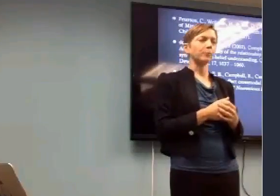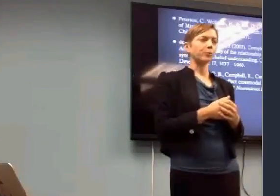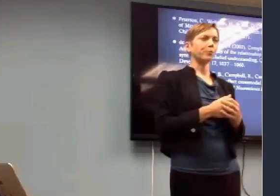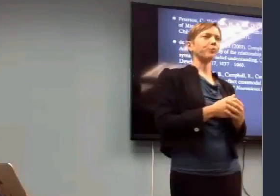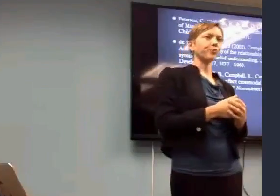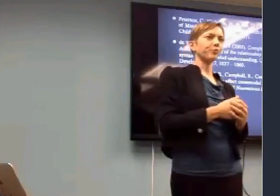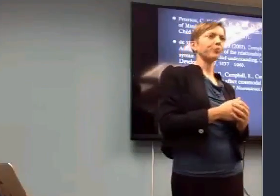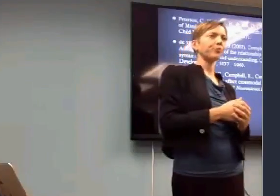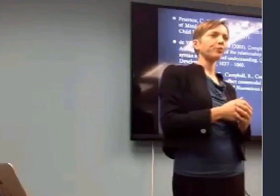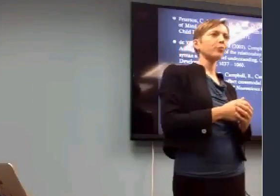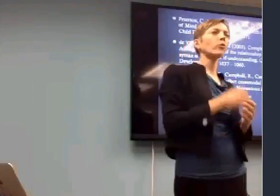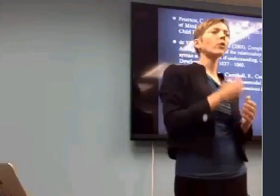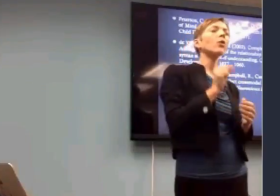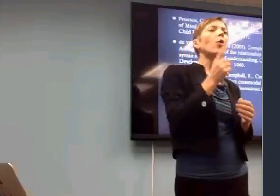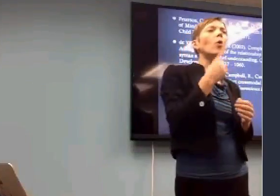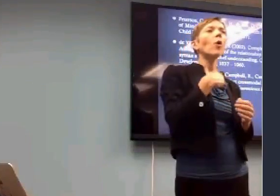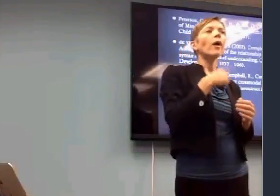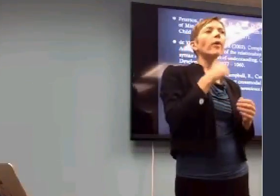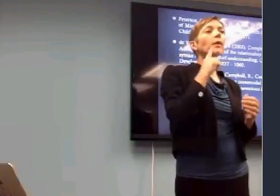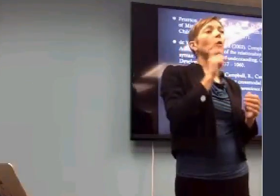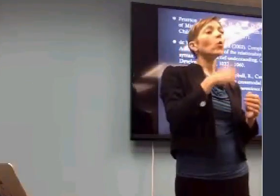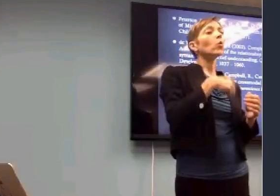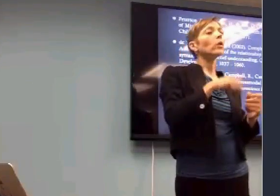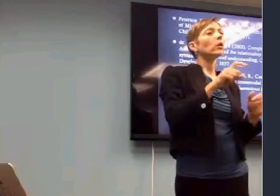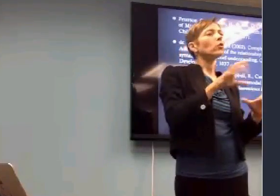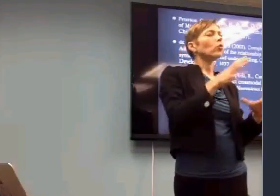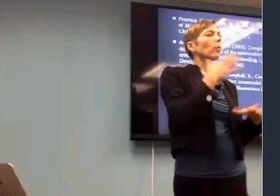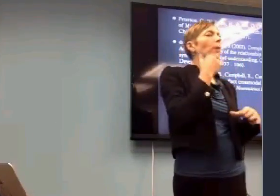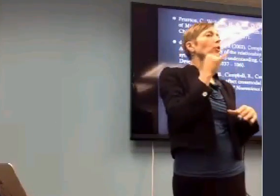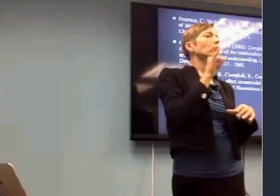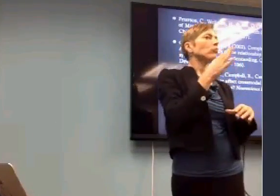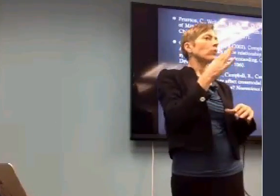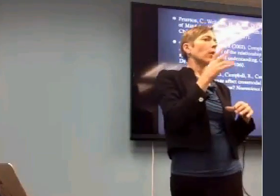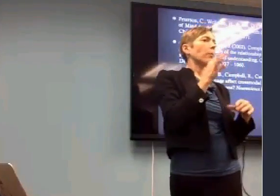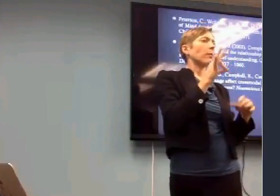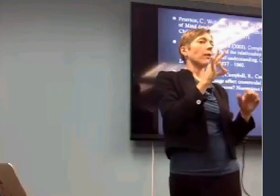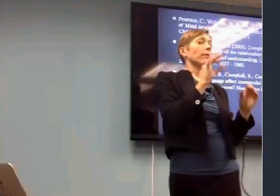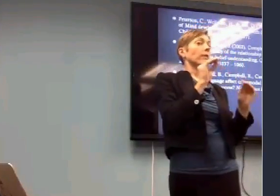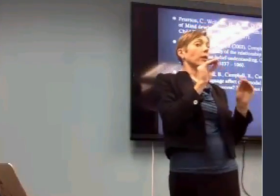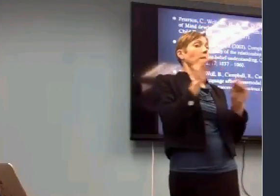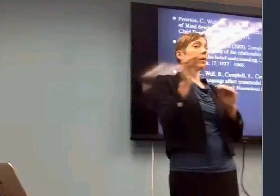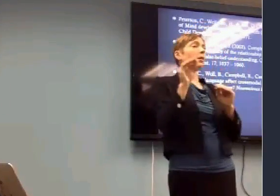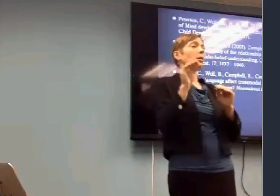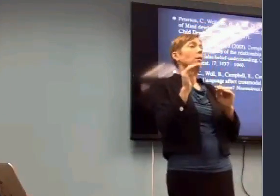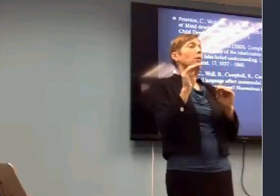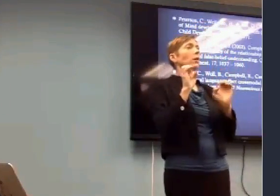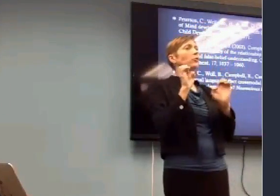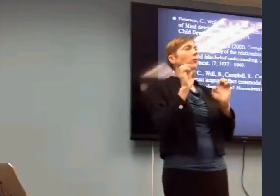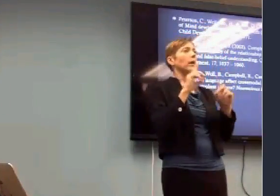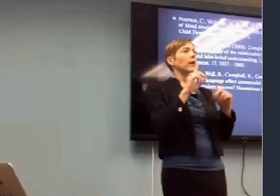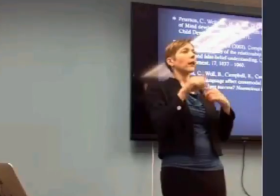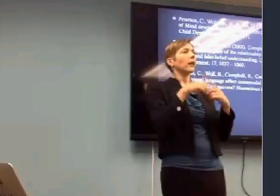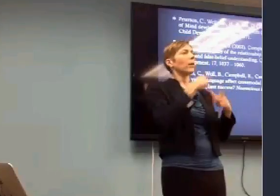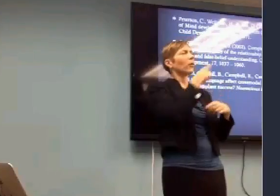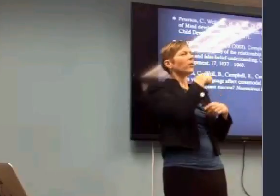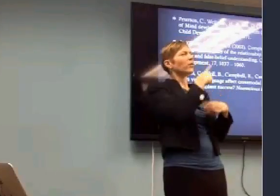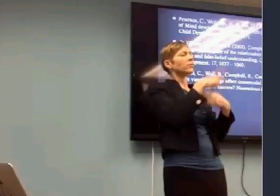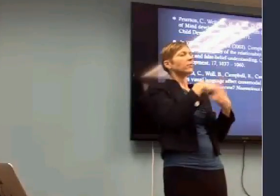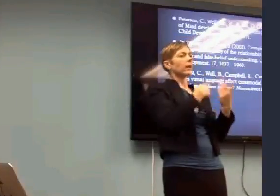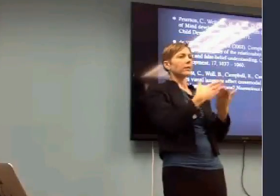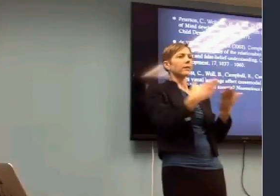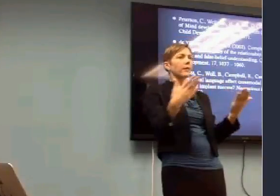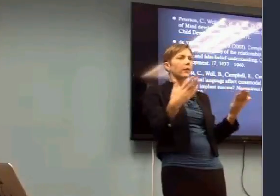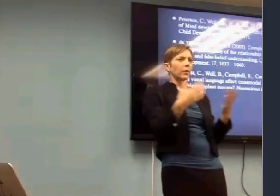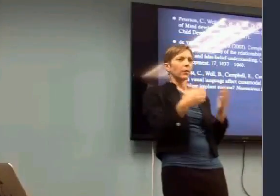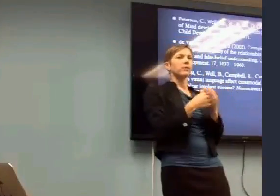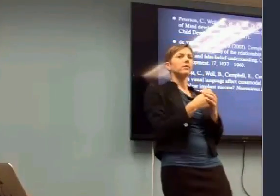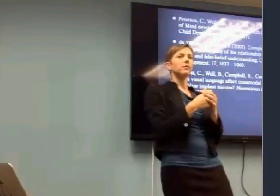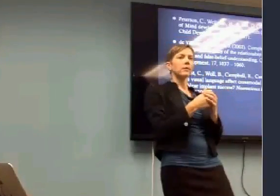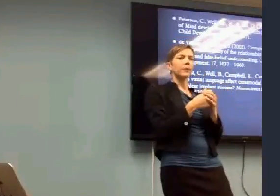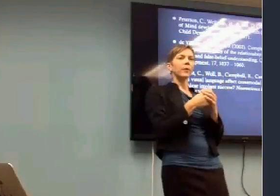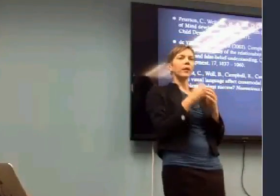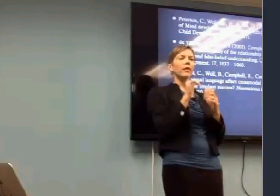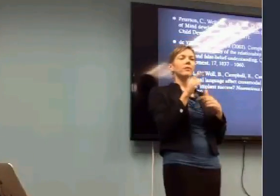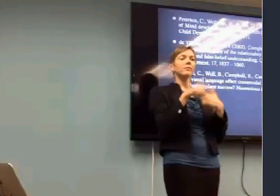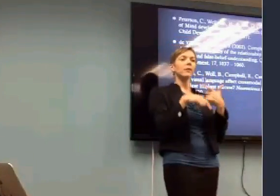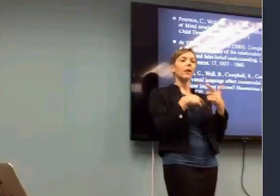sign language for children who are deaf. And one thing that we could do a better job of is educating people in